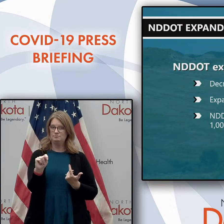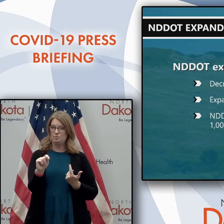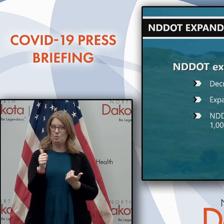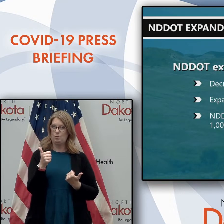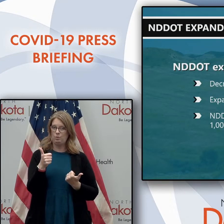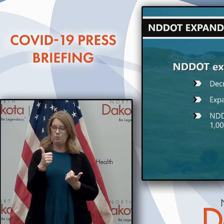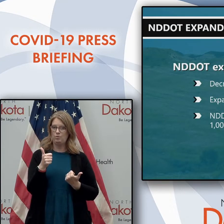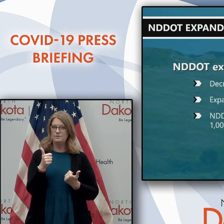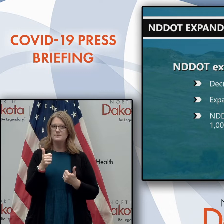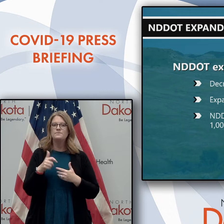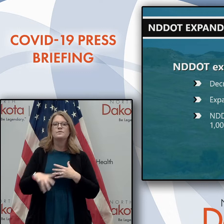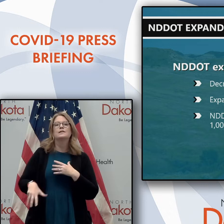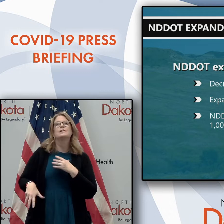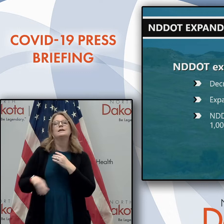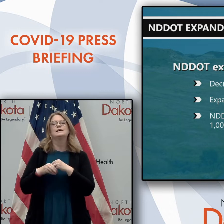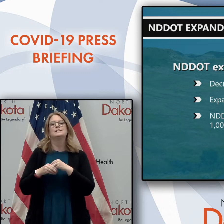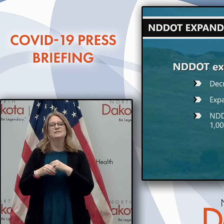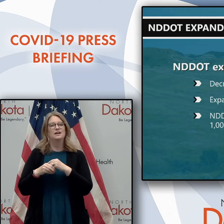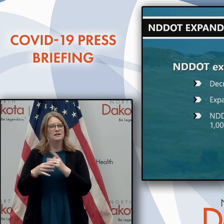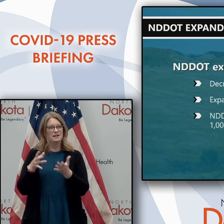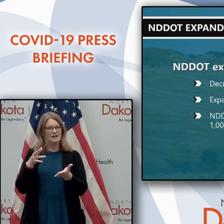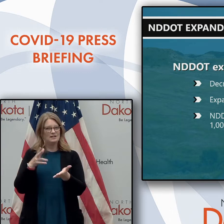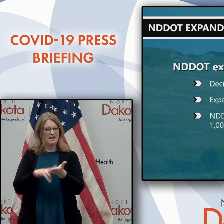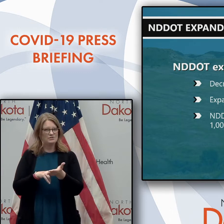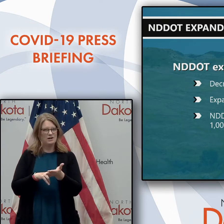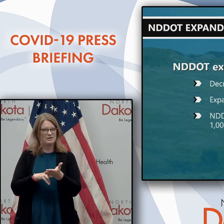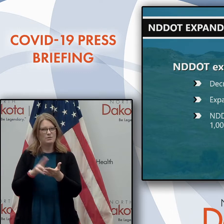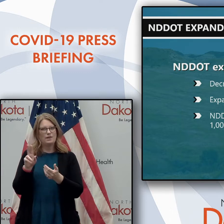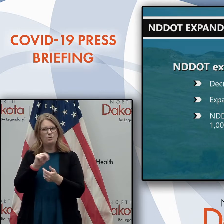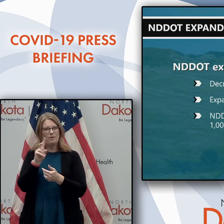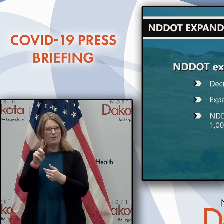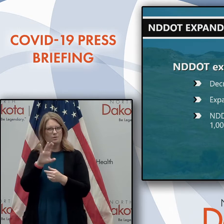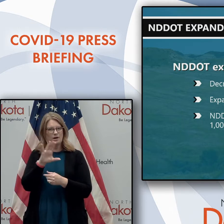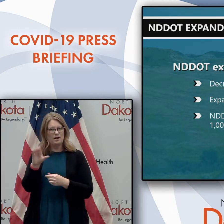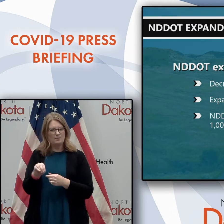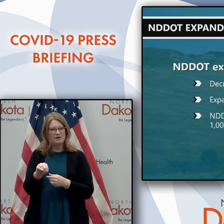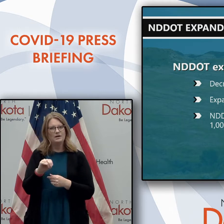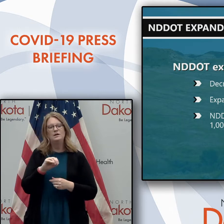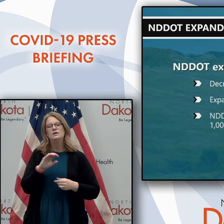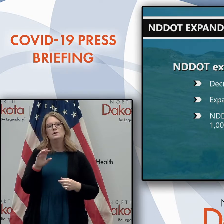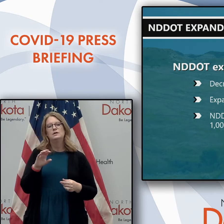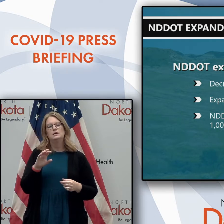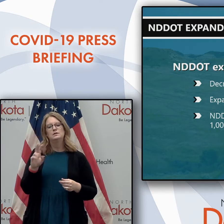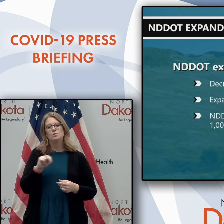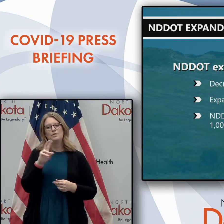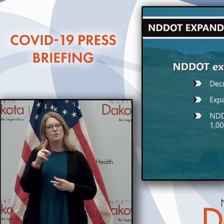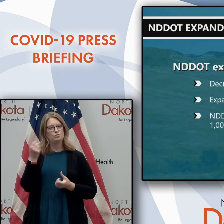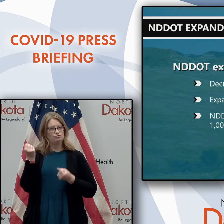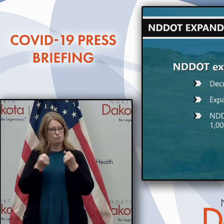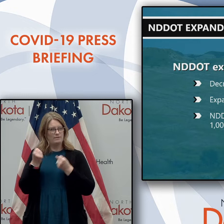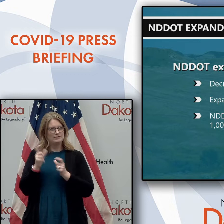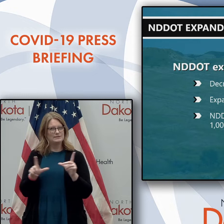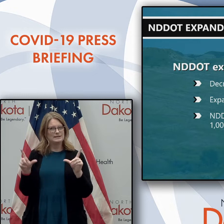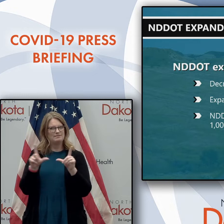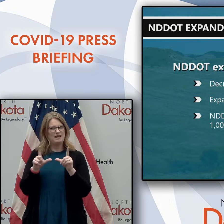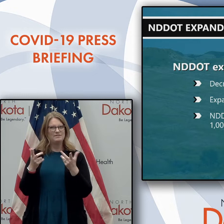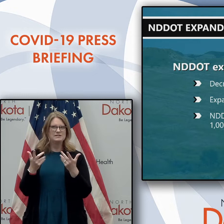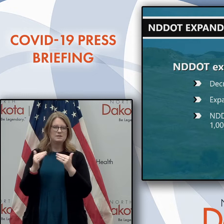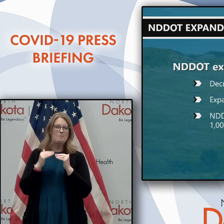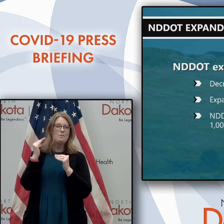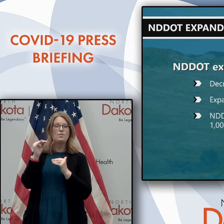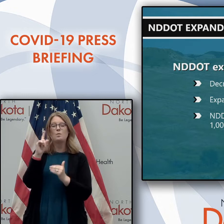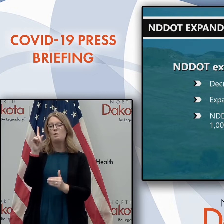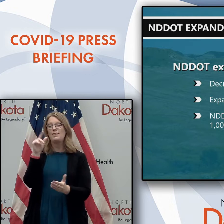an existing contract for handling phone calls with a North Dakota-based company. And the North Dakota driver's license is now averaging more